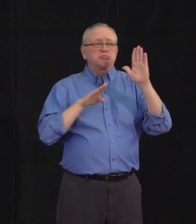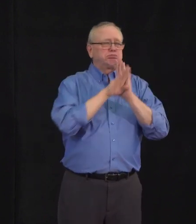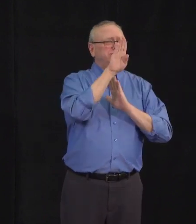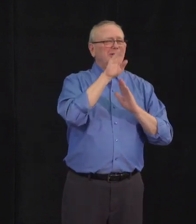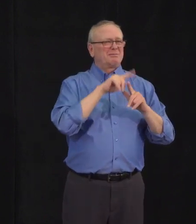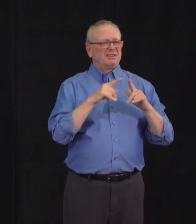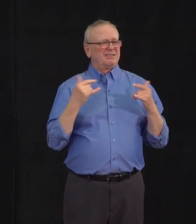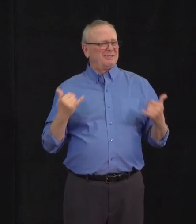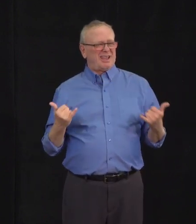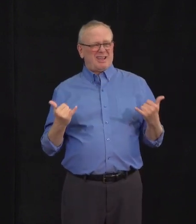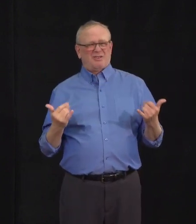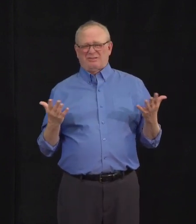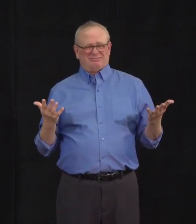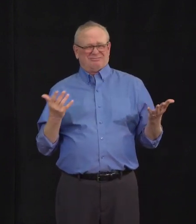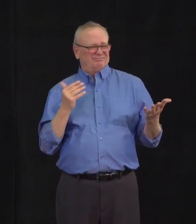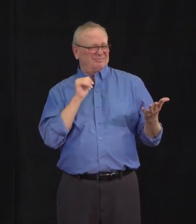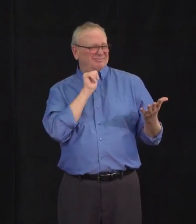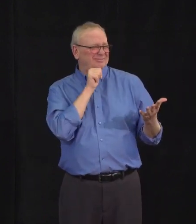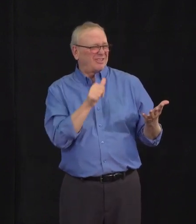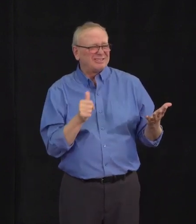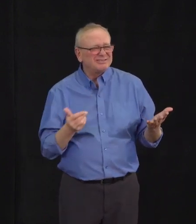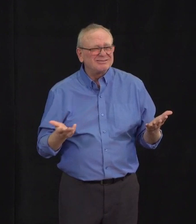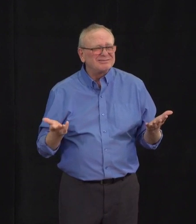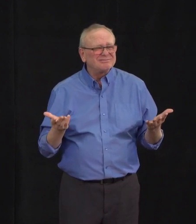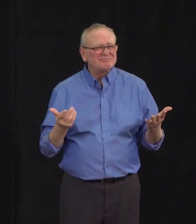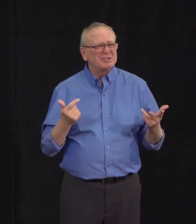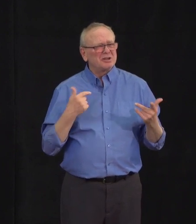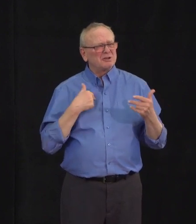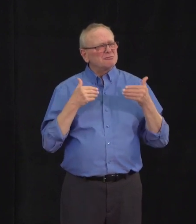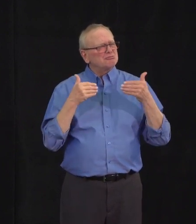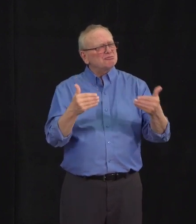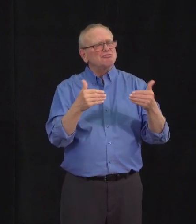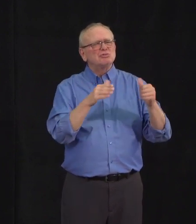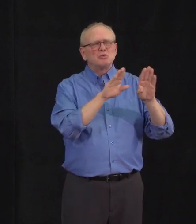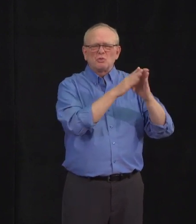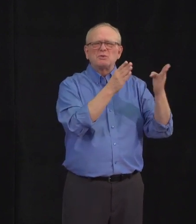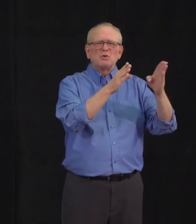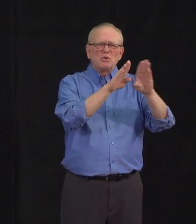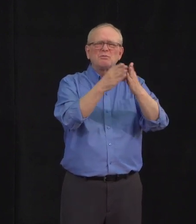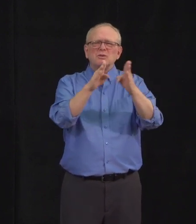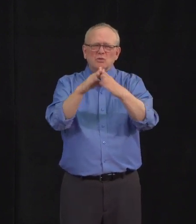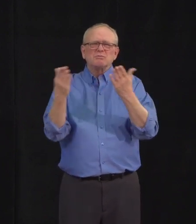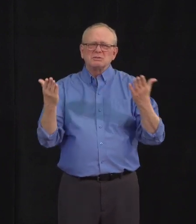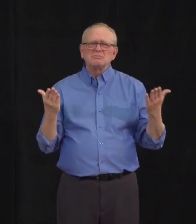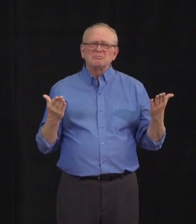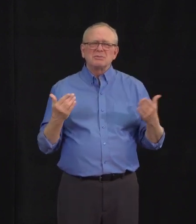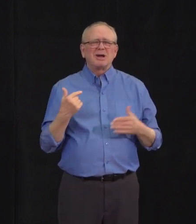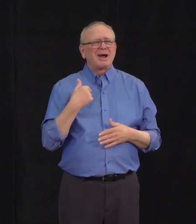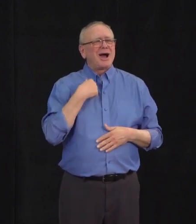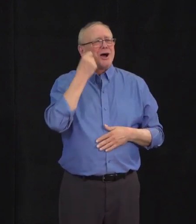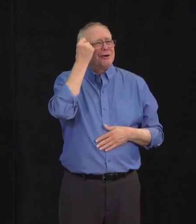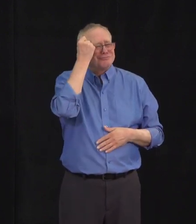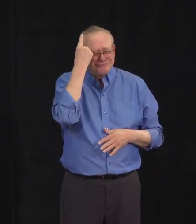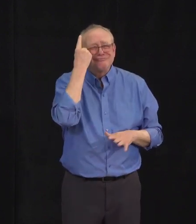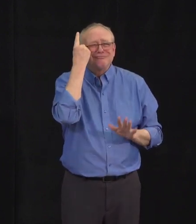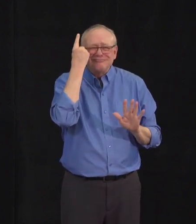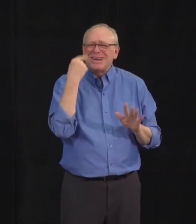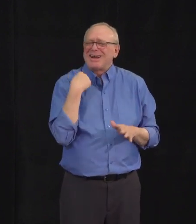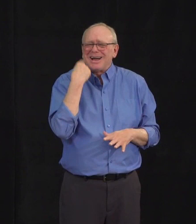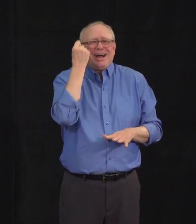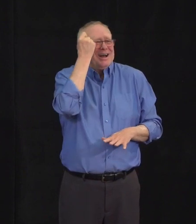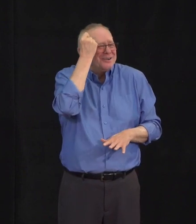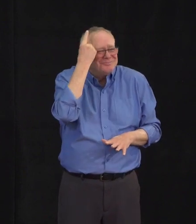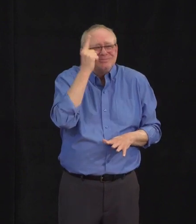those are absolutely reasonable concerns, and we are having conversations, as we've talked about in the previous